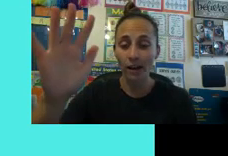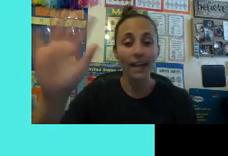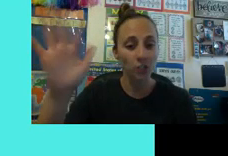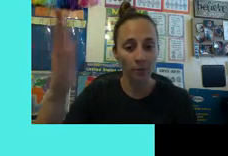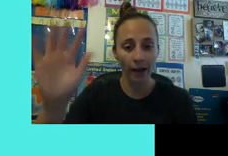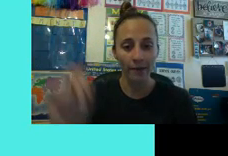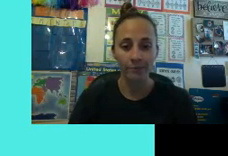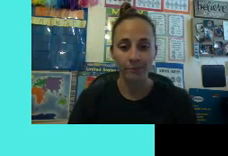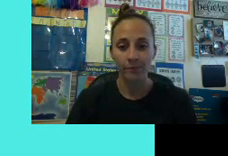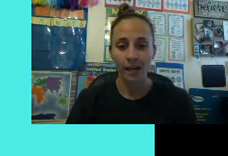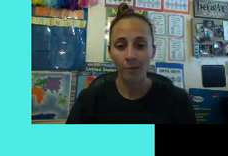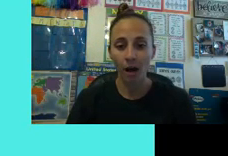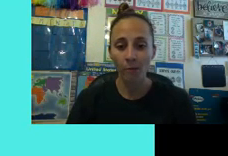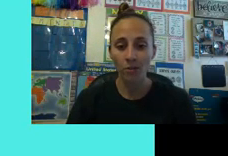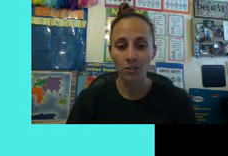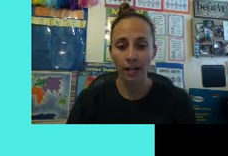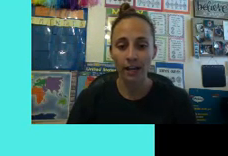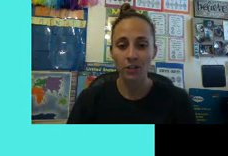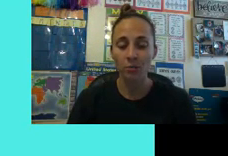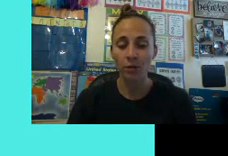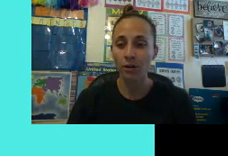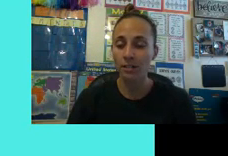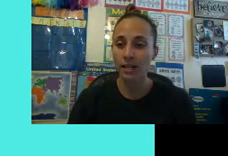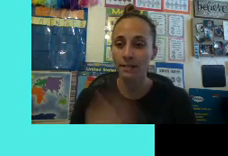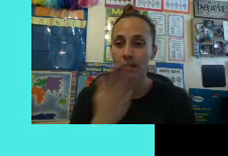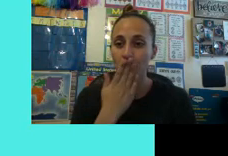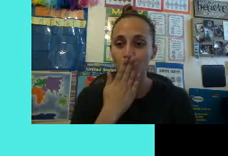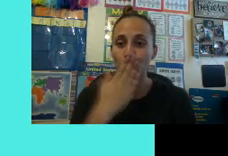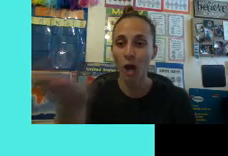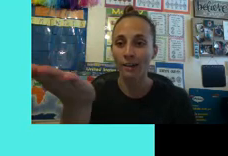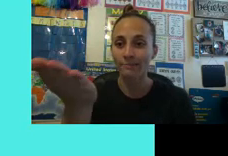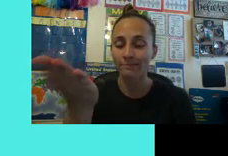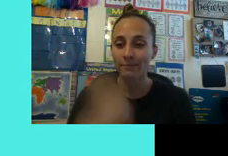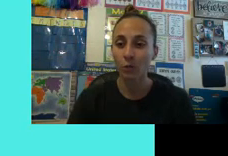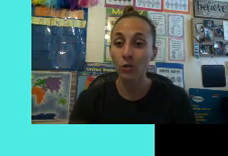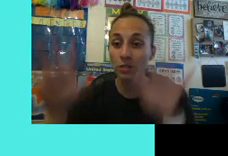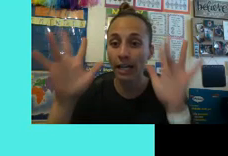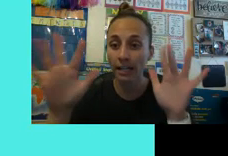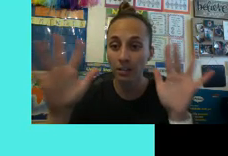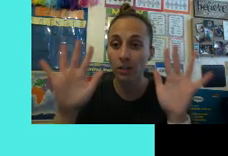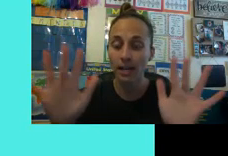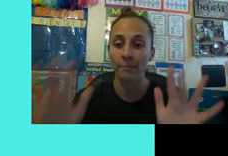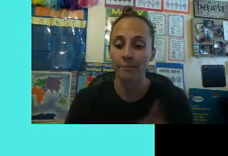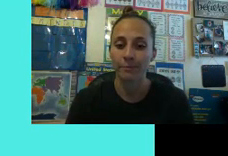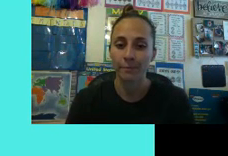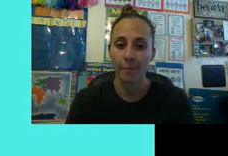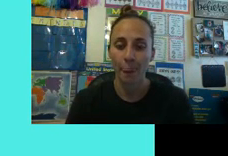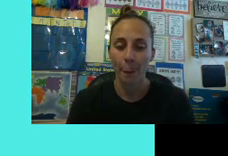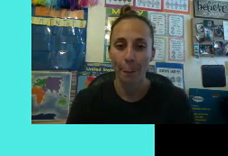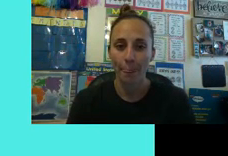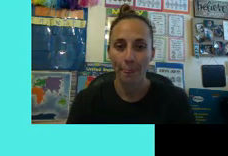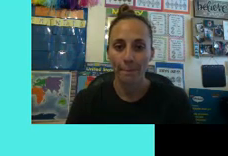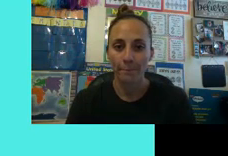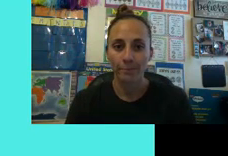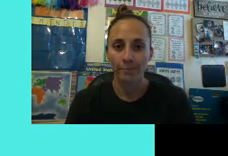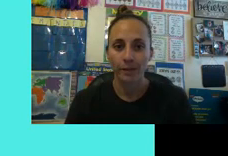hello and goodbye. And a mom uses her hand to blow her son kisses. Mwah. We use our hands all the time.